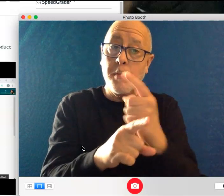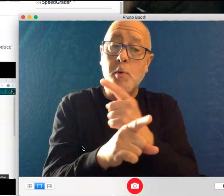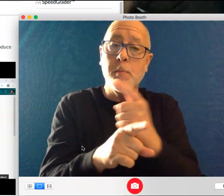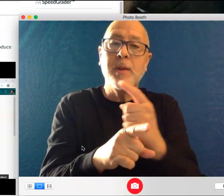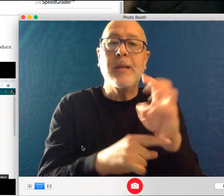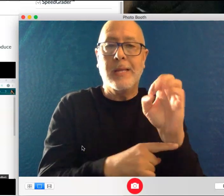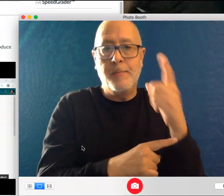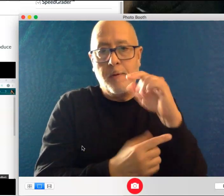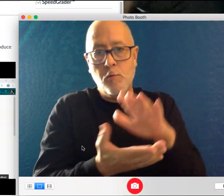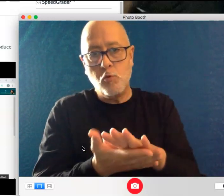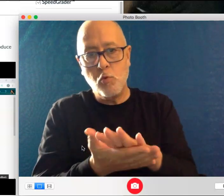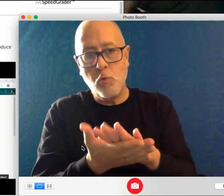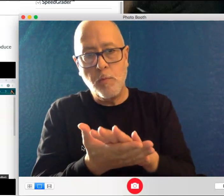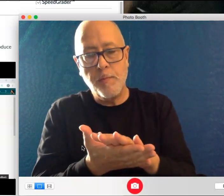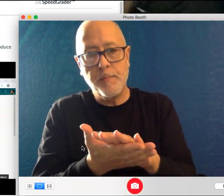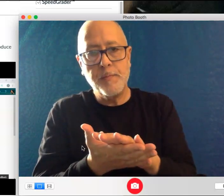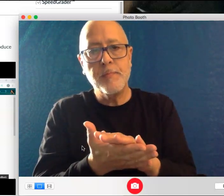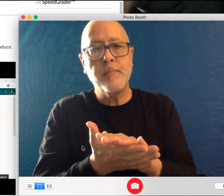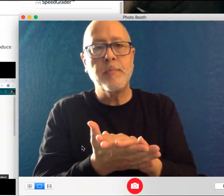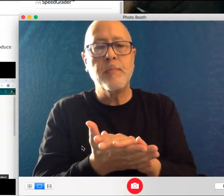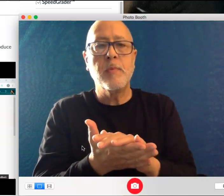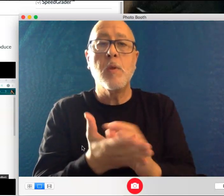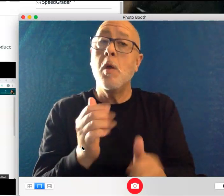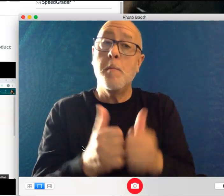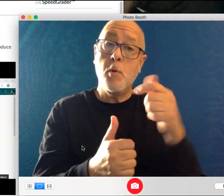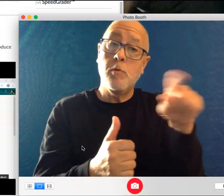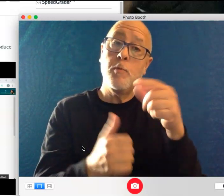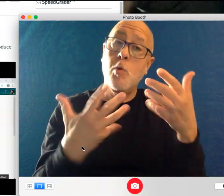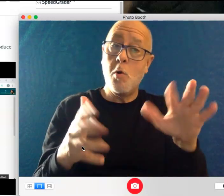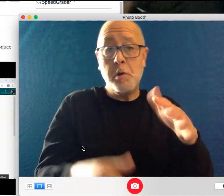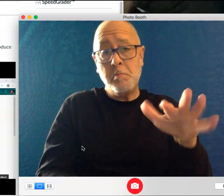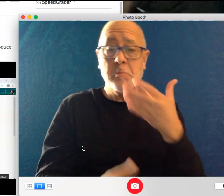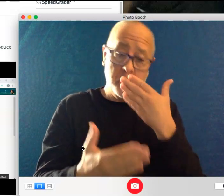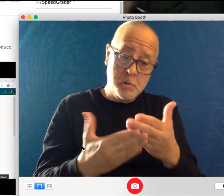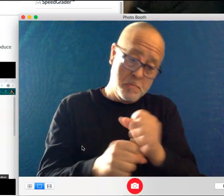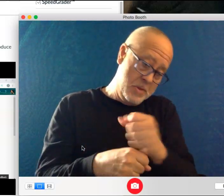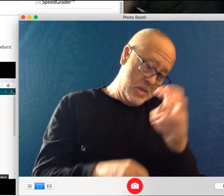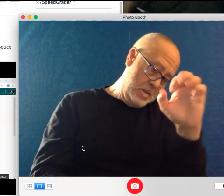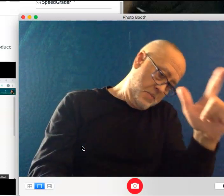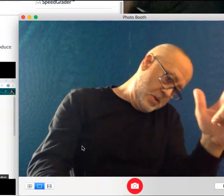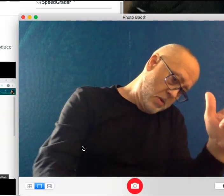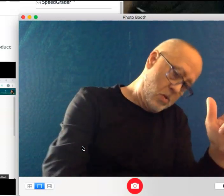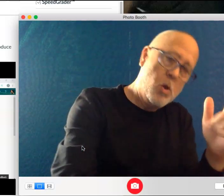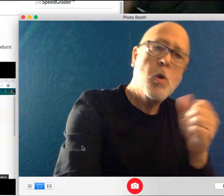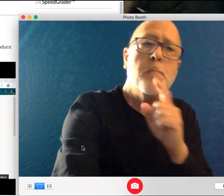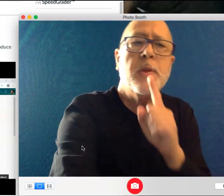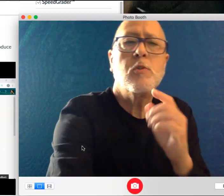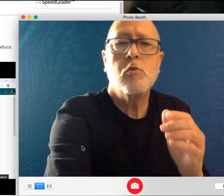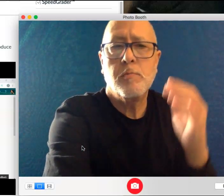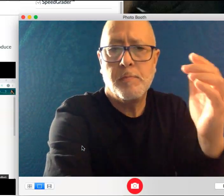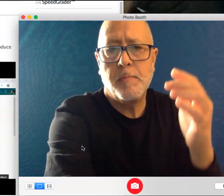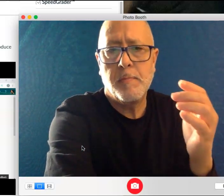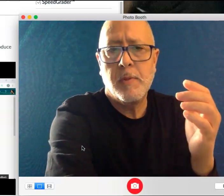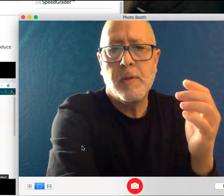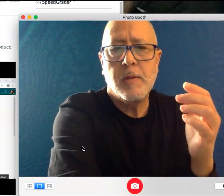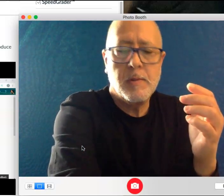email for school. So, most of you guys are already pretty good at forming emails, but we want to make sure we take it up a notch so that way